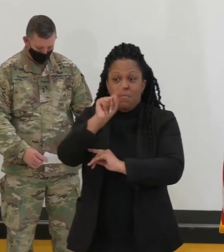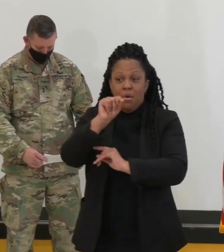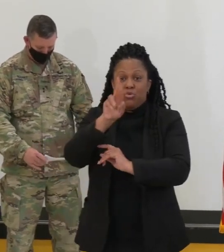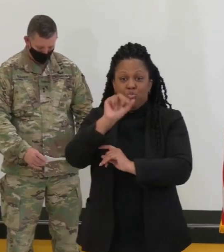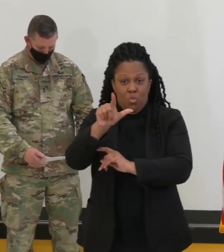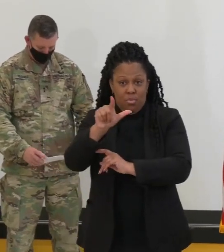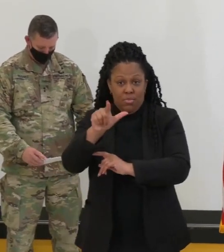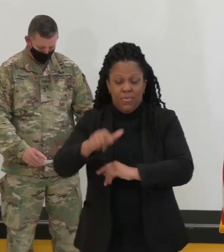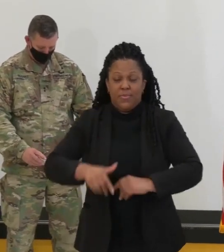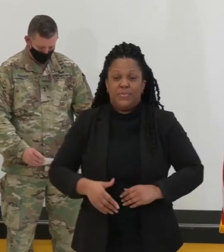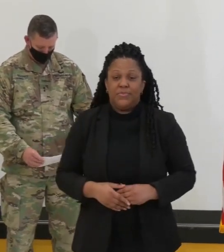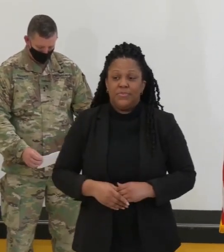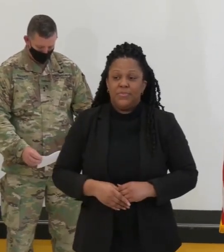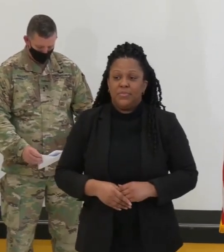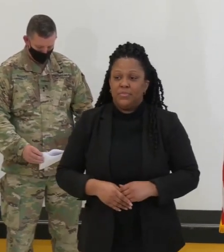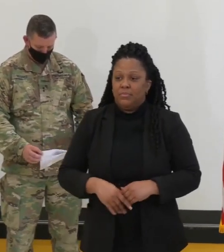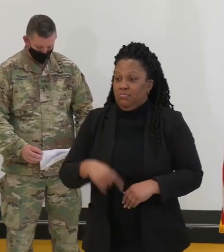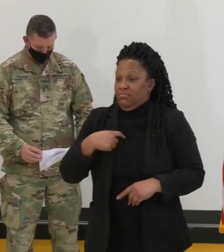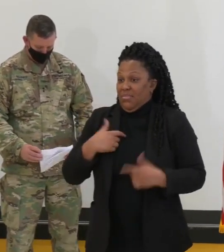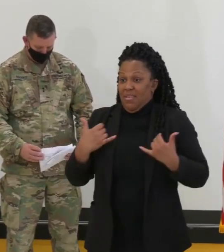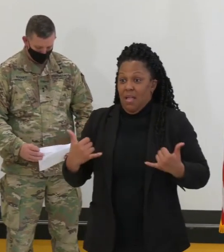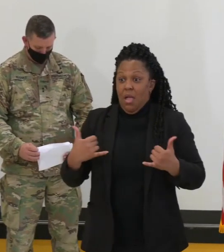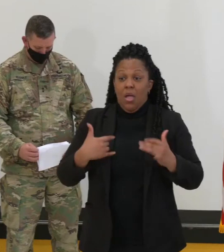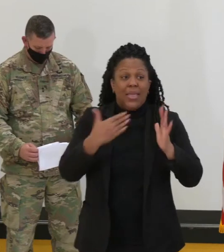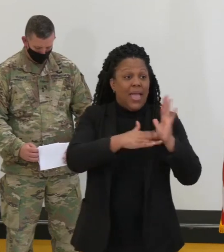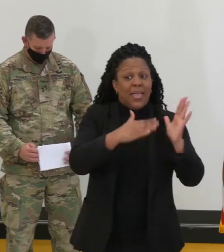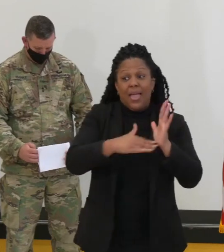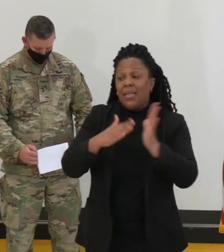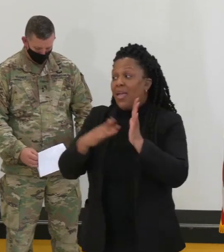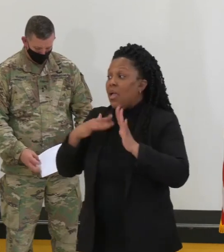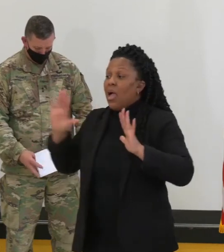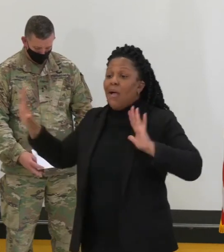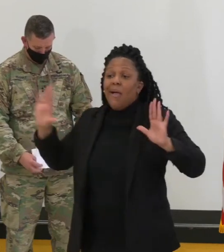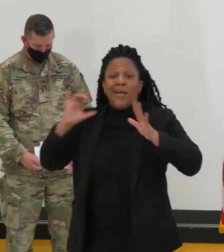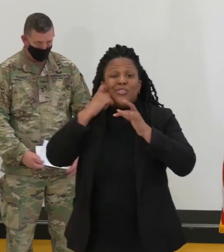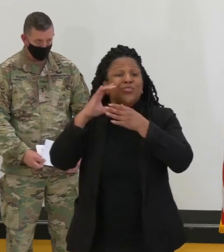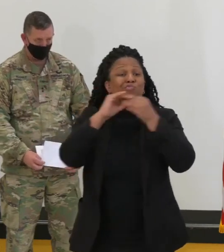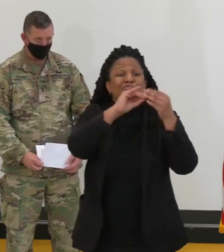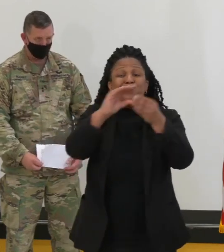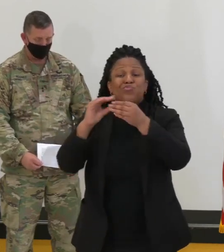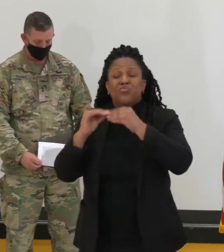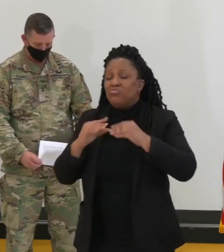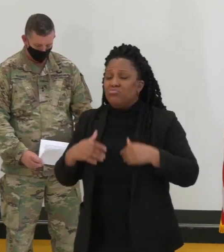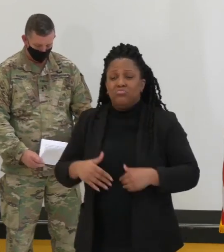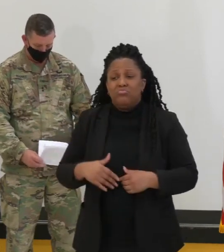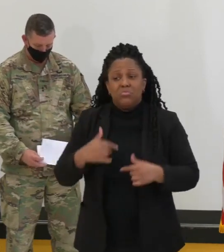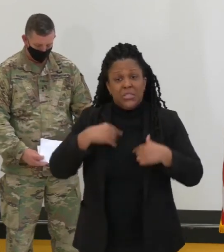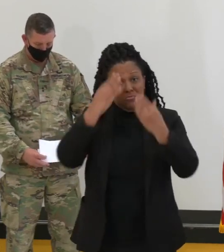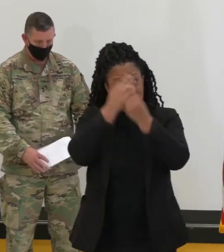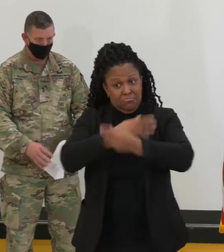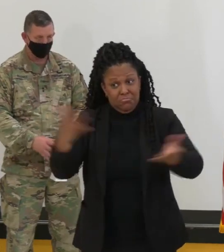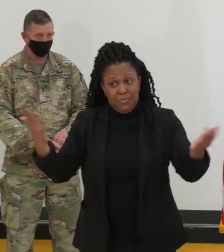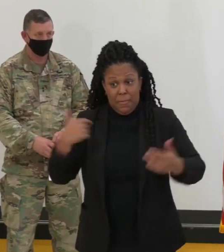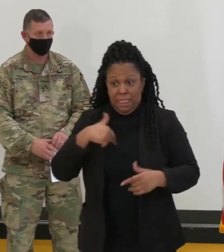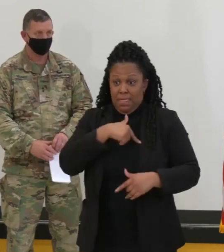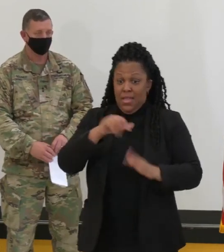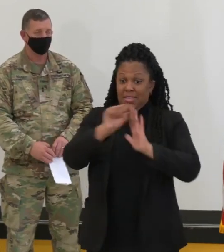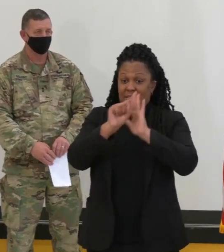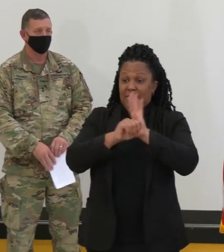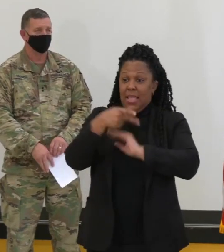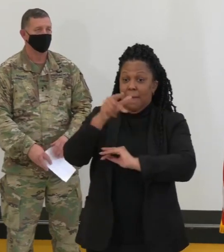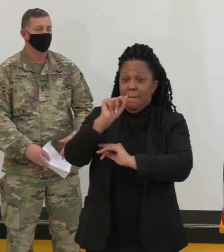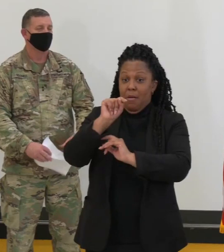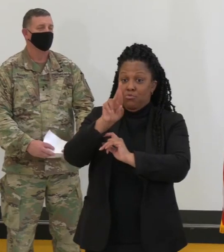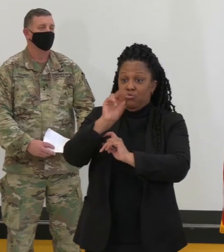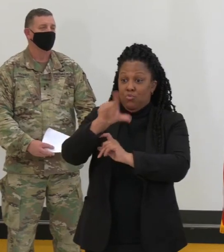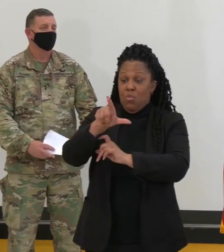said already, but just for context, the Minnesota State Patrol is the state's lead traffic safety organization across